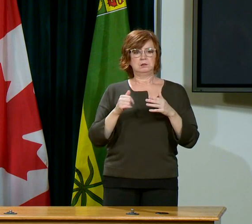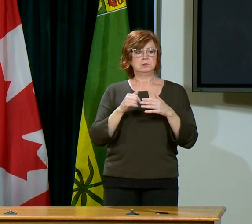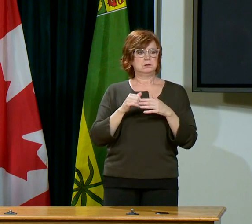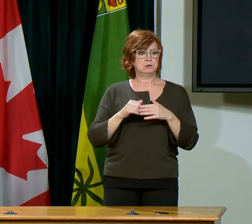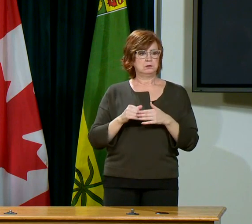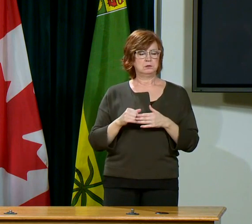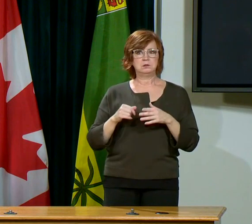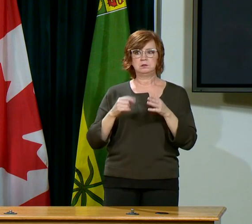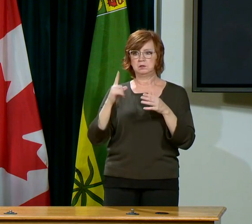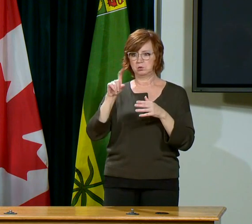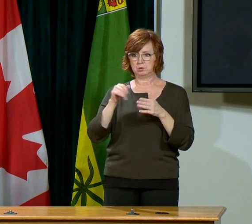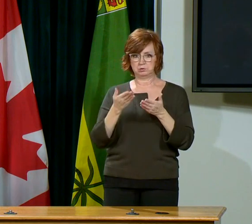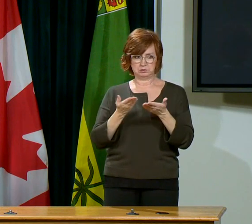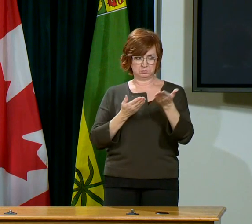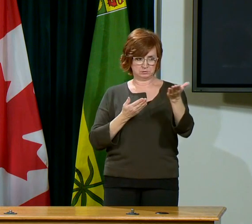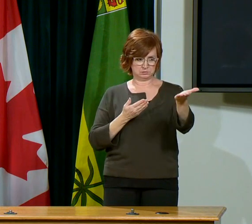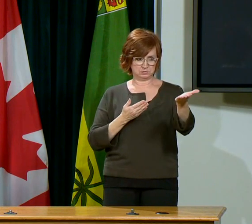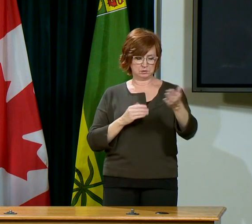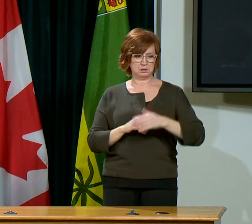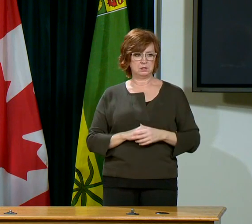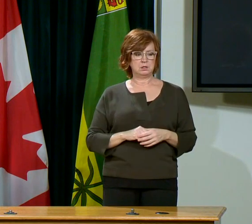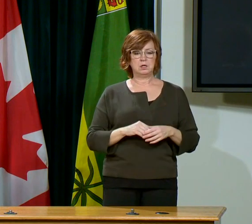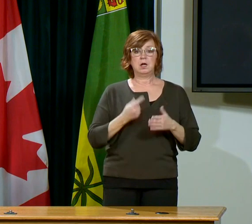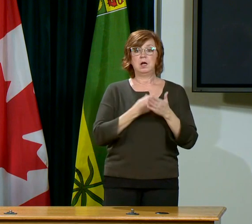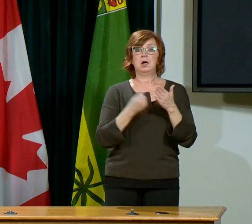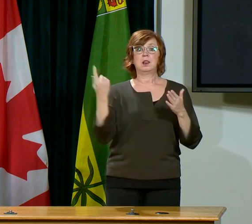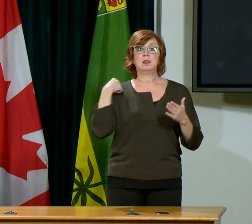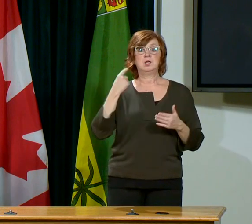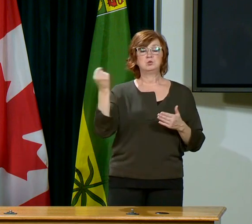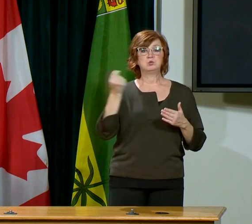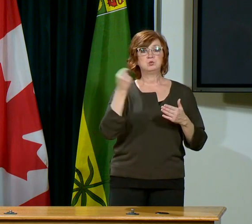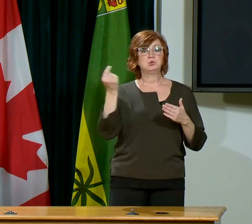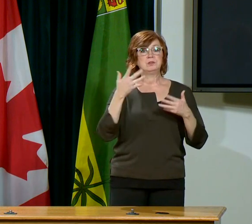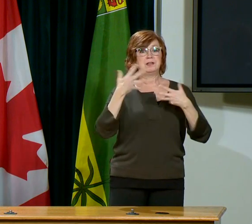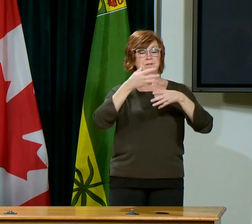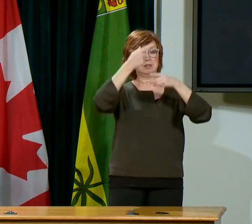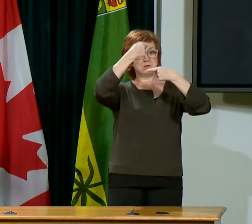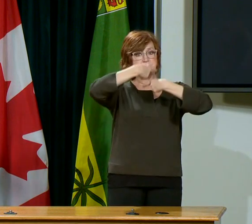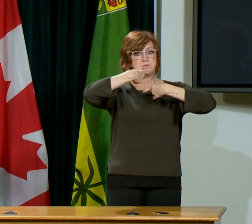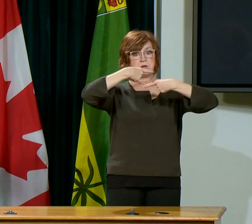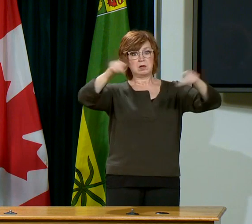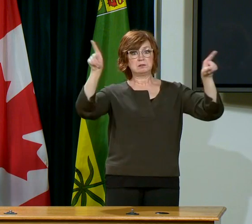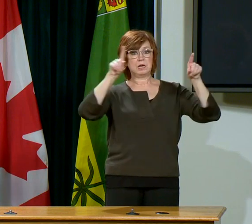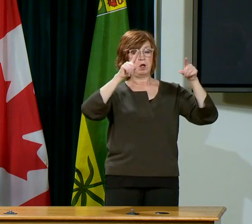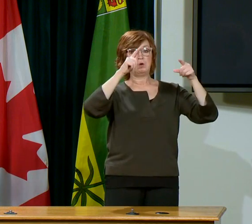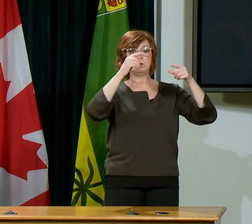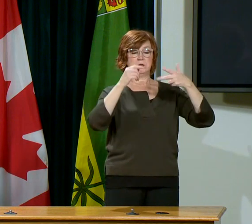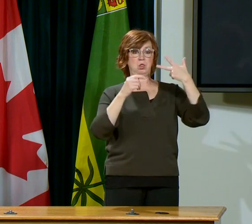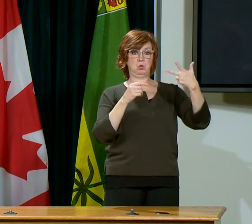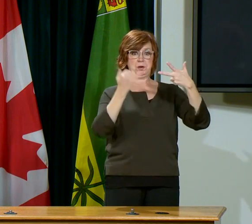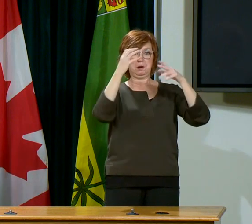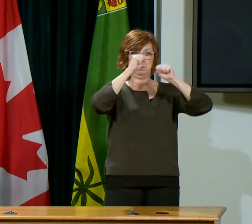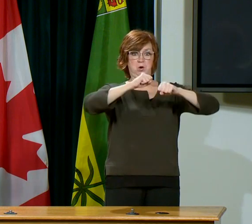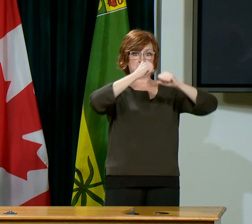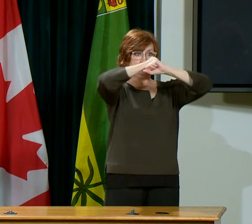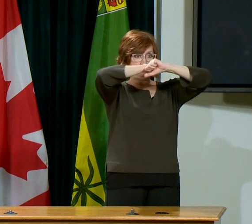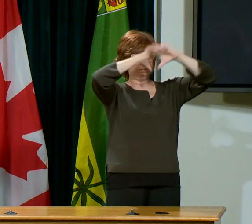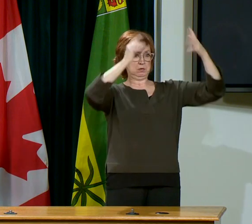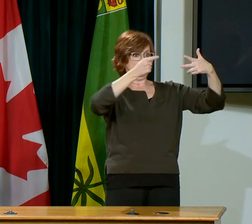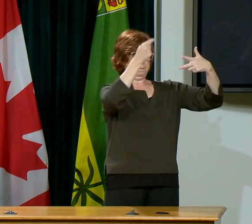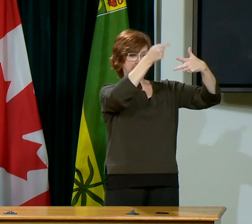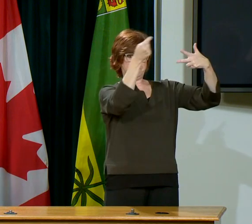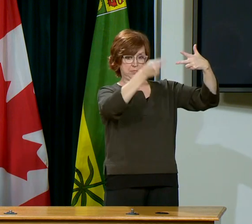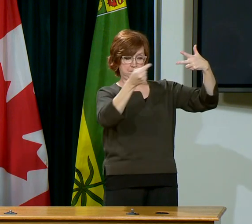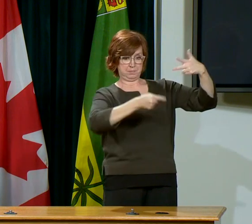So it's been a week since you first released the kind of responsiveness plan and some of the modeling information. I was wondering if